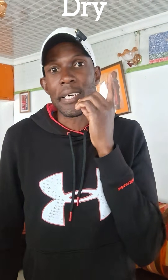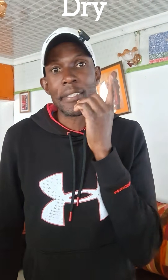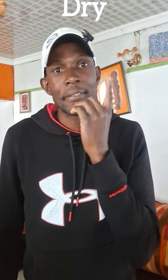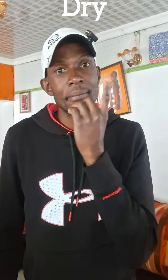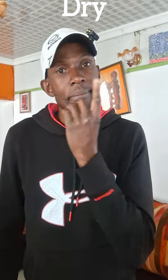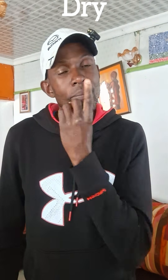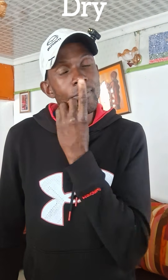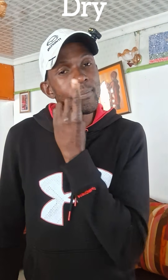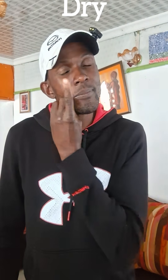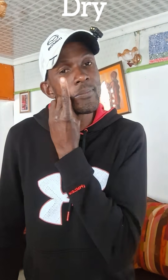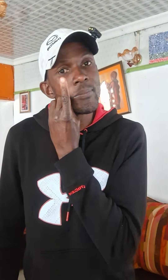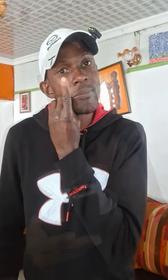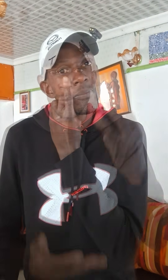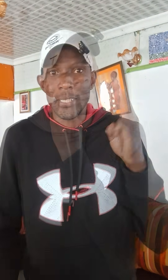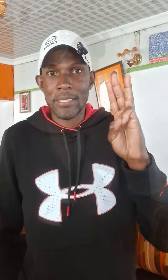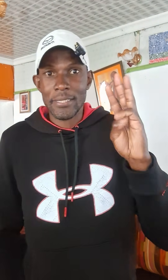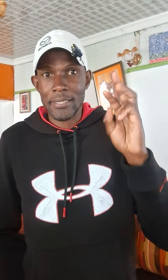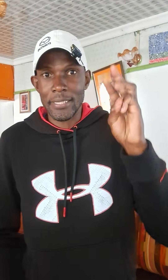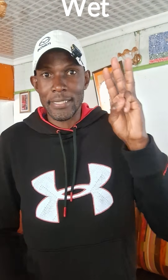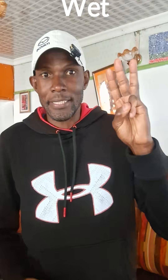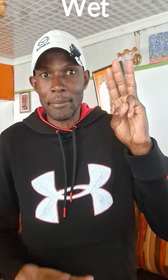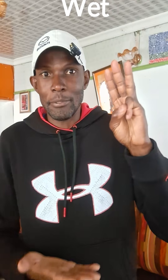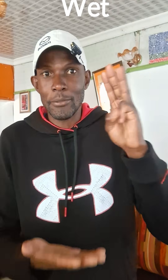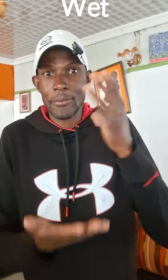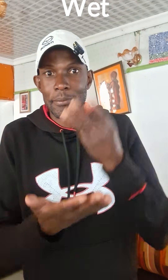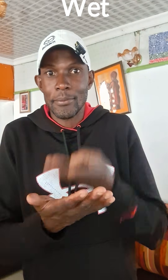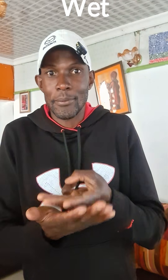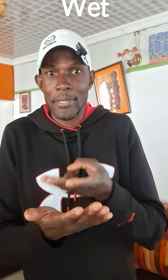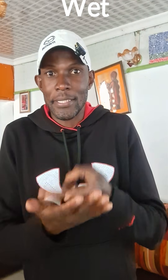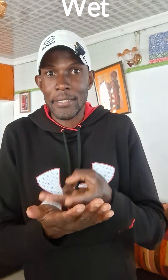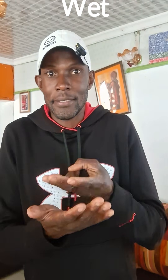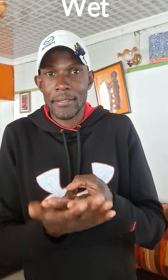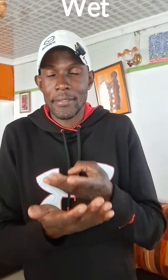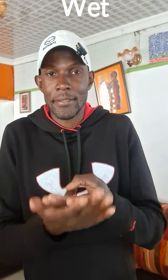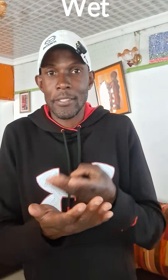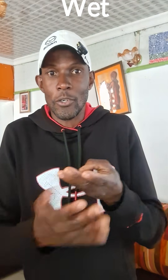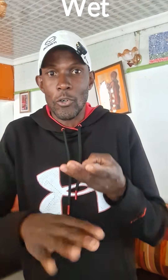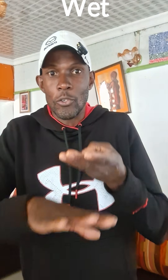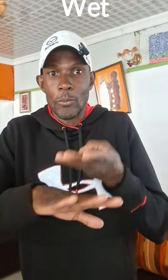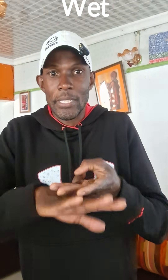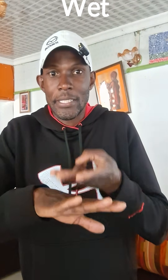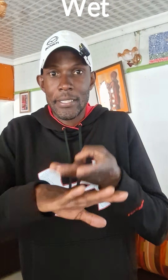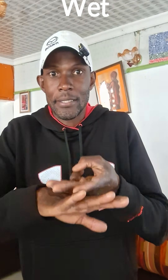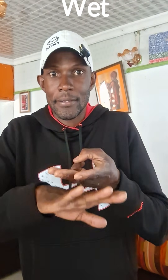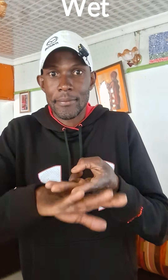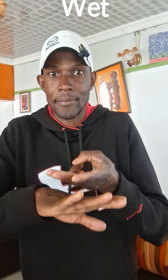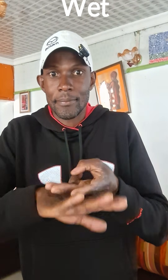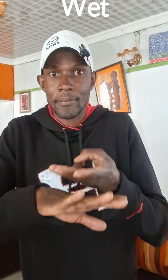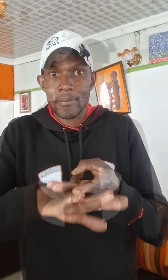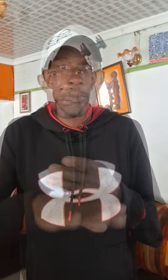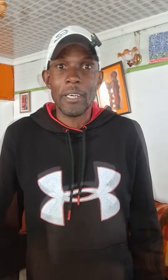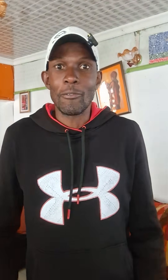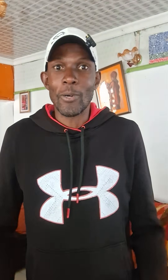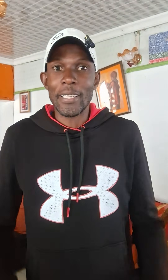dry. Wet, letter W, wet or wet. Then we have